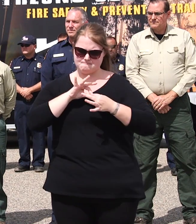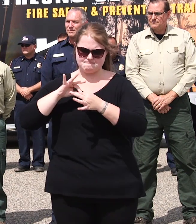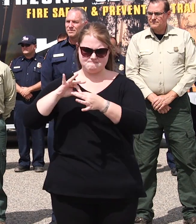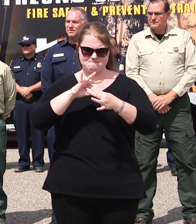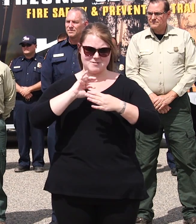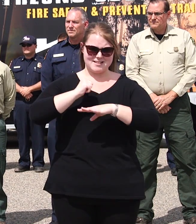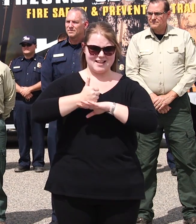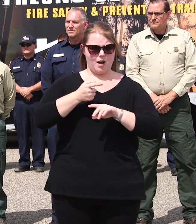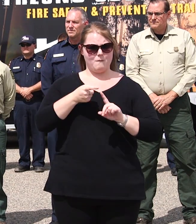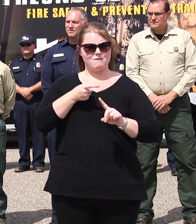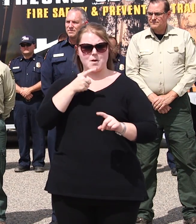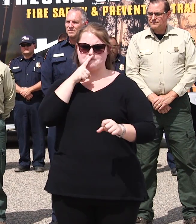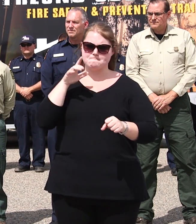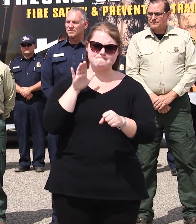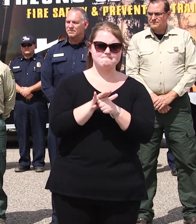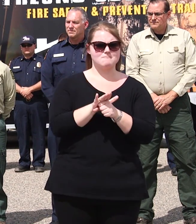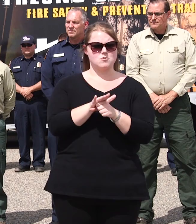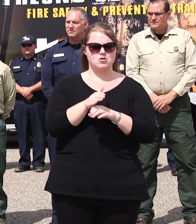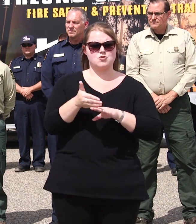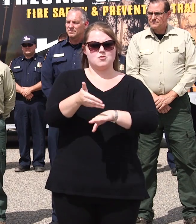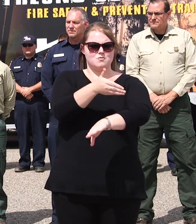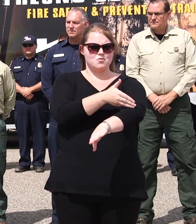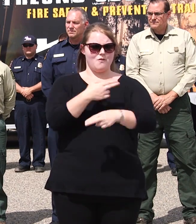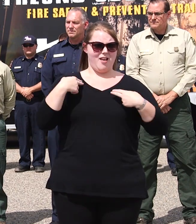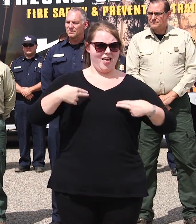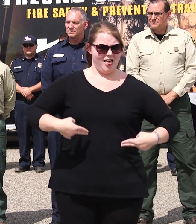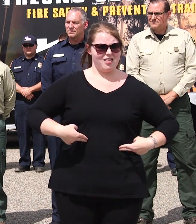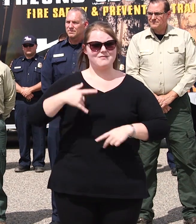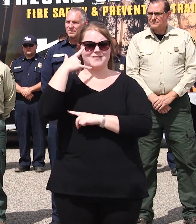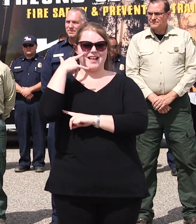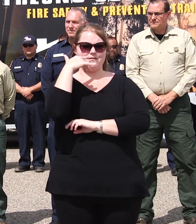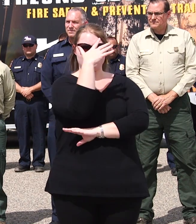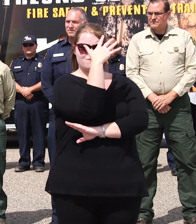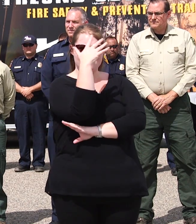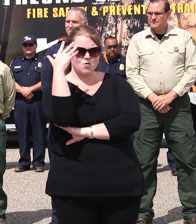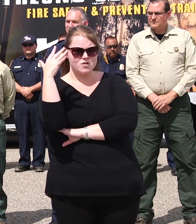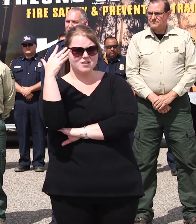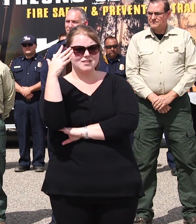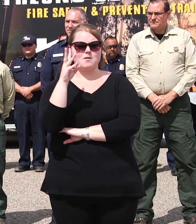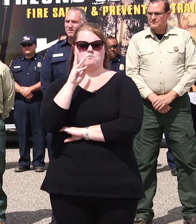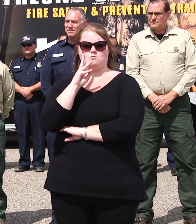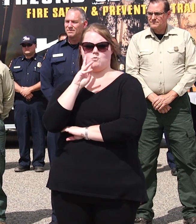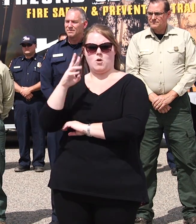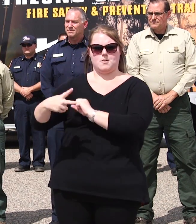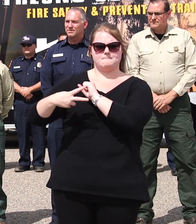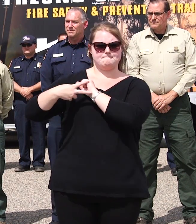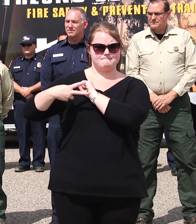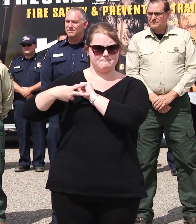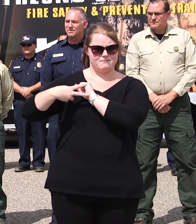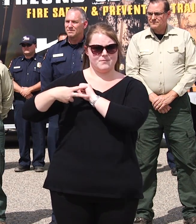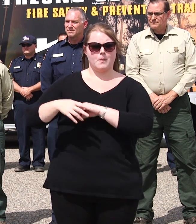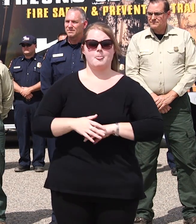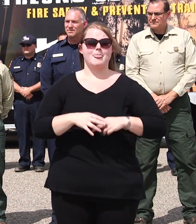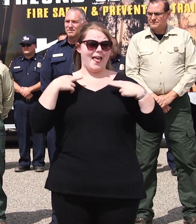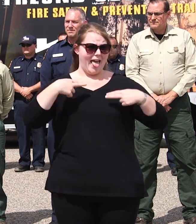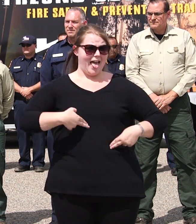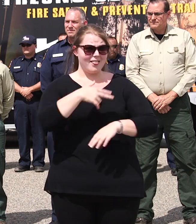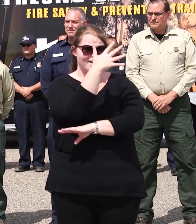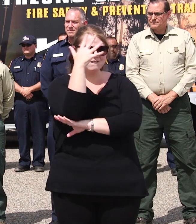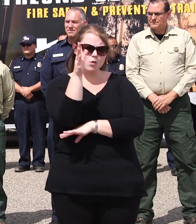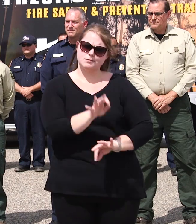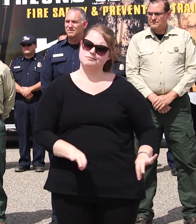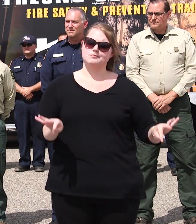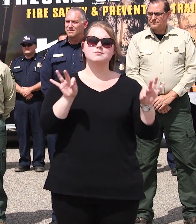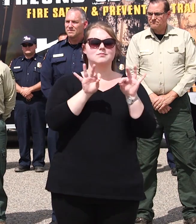out of a collective commitment to improving the health of California's forests and our watersheds. Healthy forests matter, not just